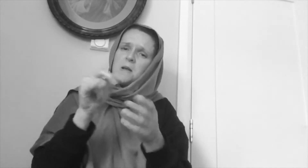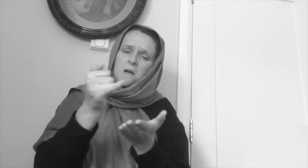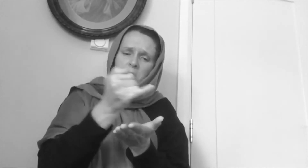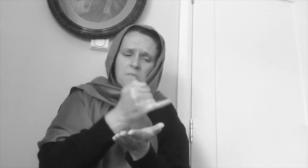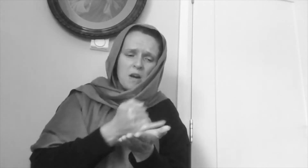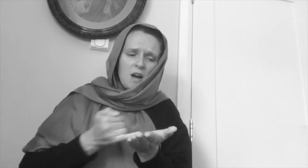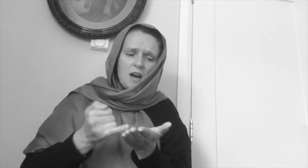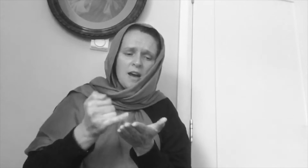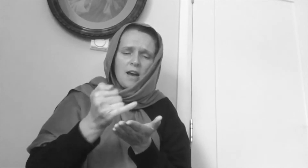on the island.